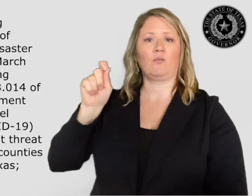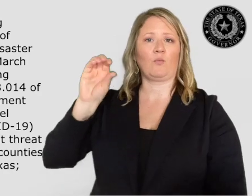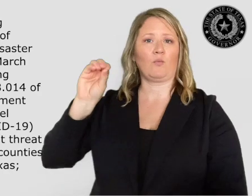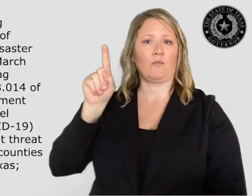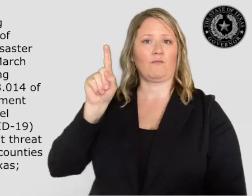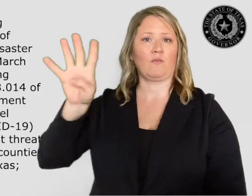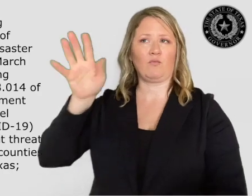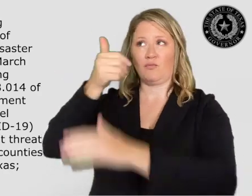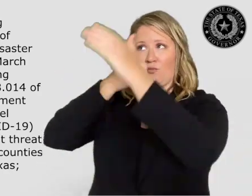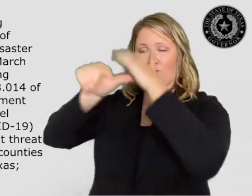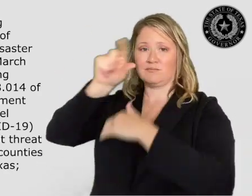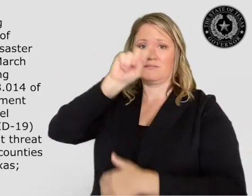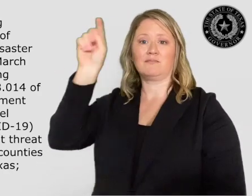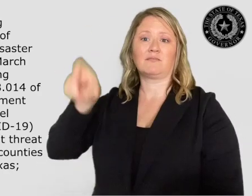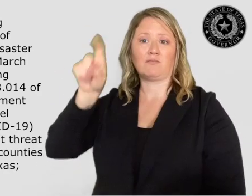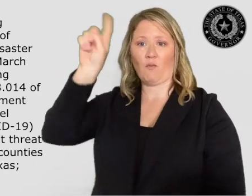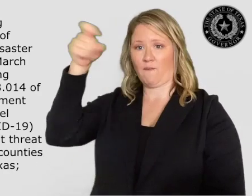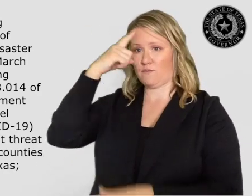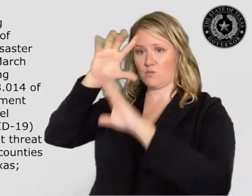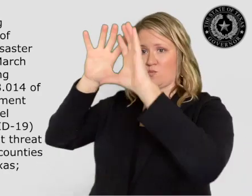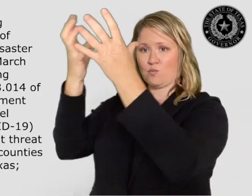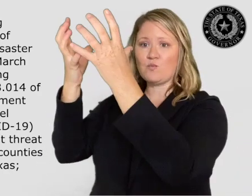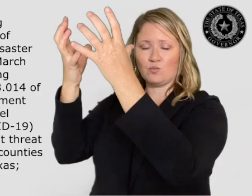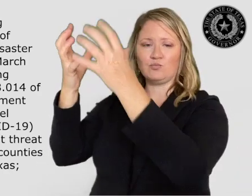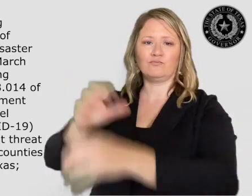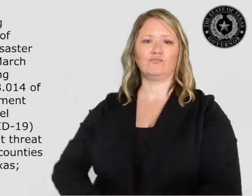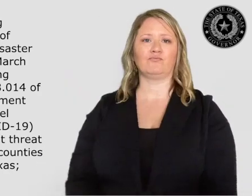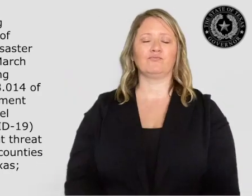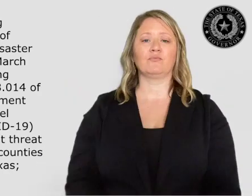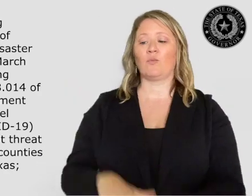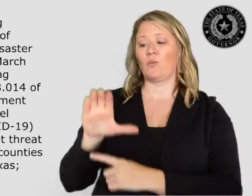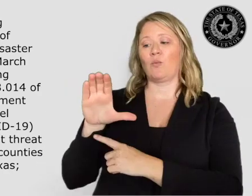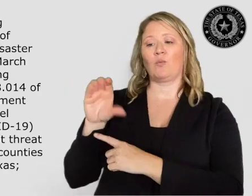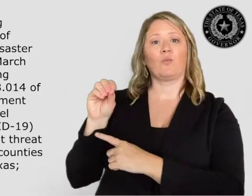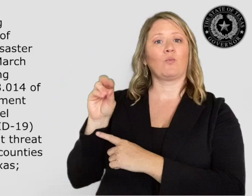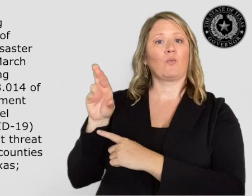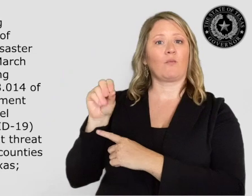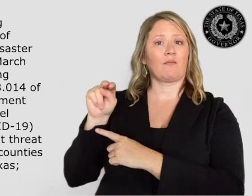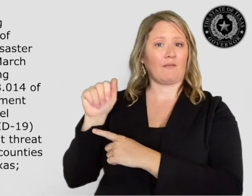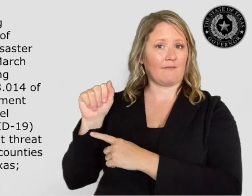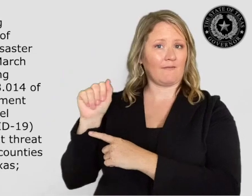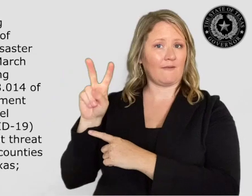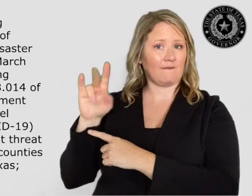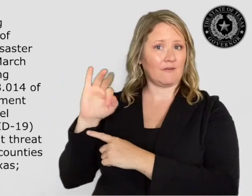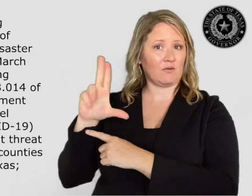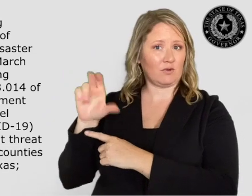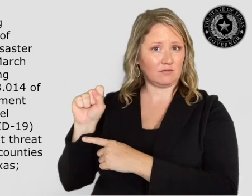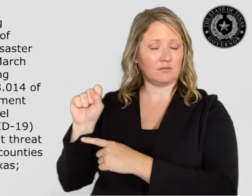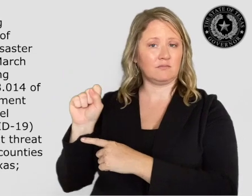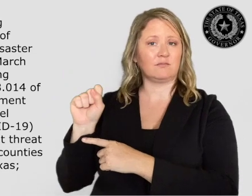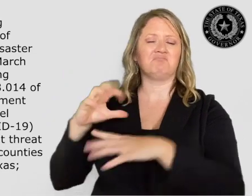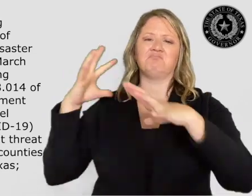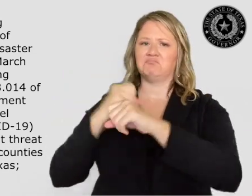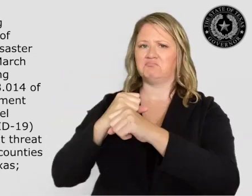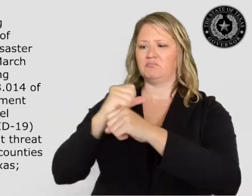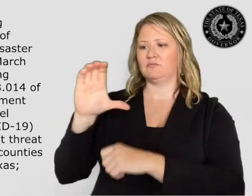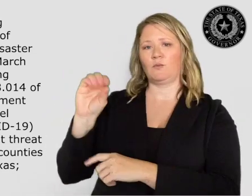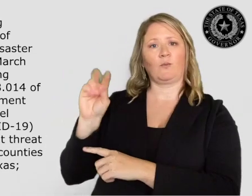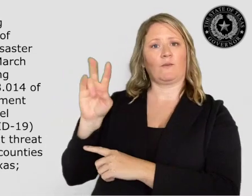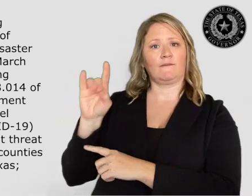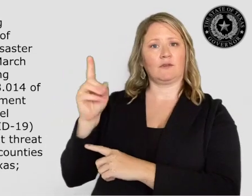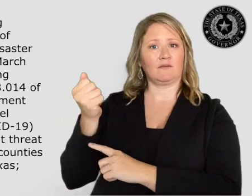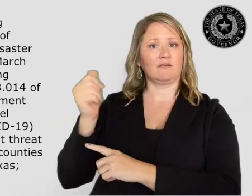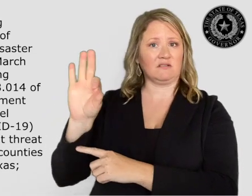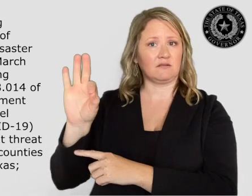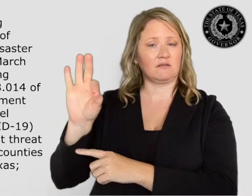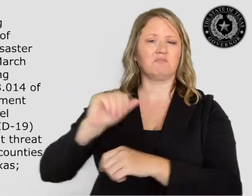418.014 of the Texas Government Code that the novel coronavirus, COVID-19, poses an imminent threat of